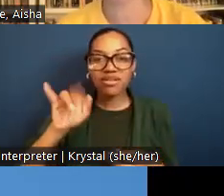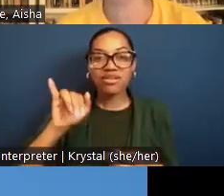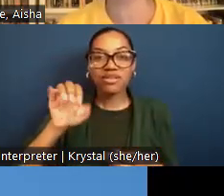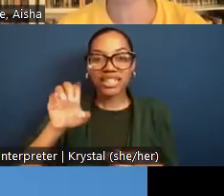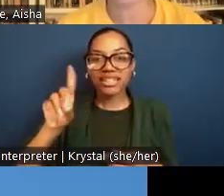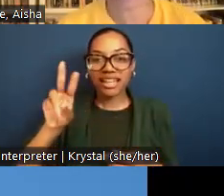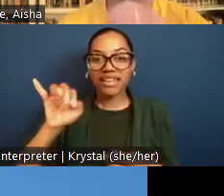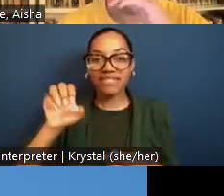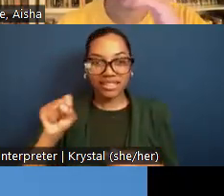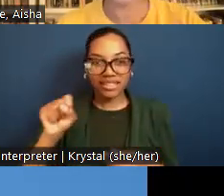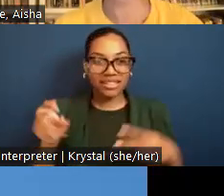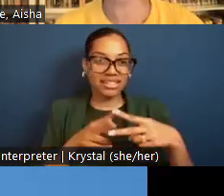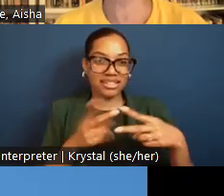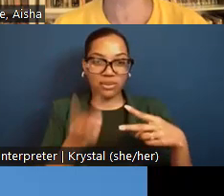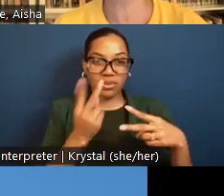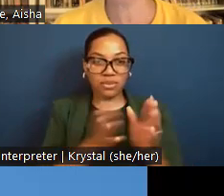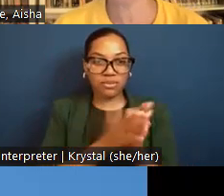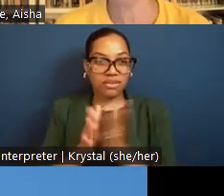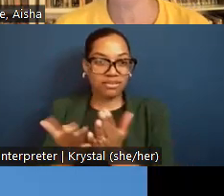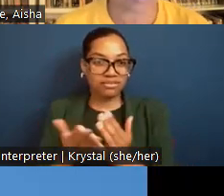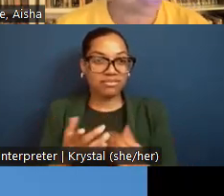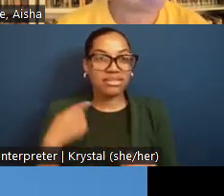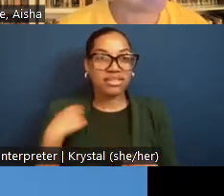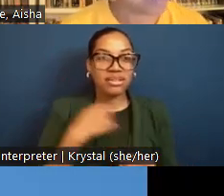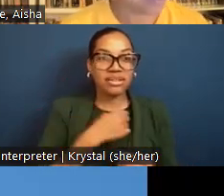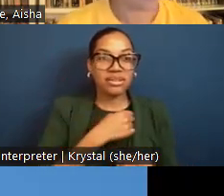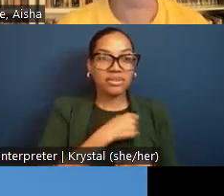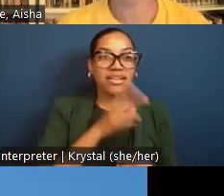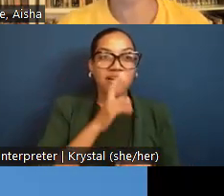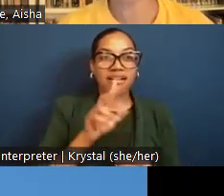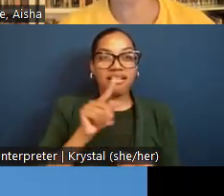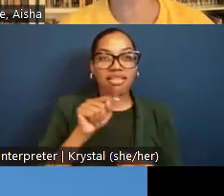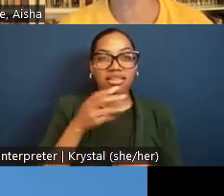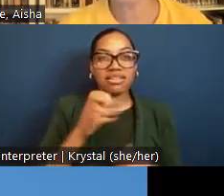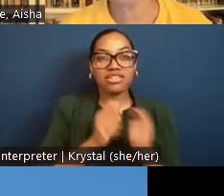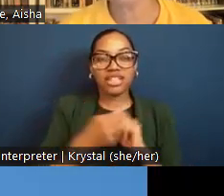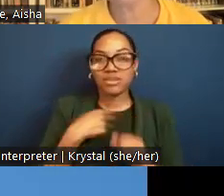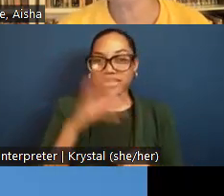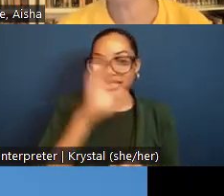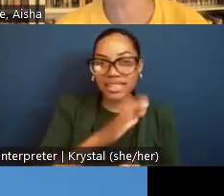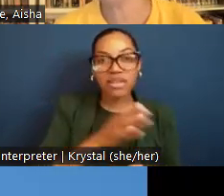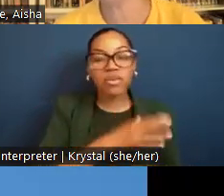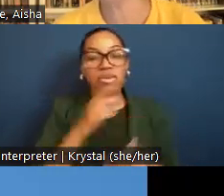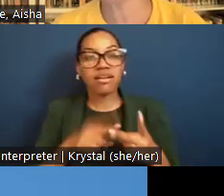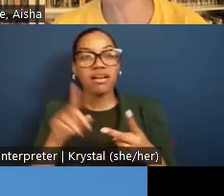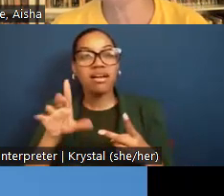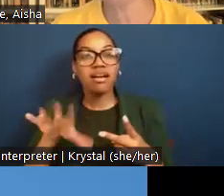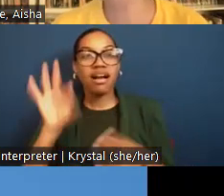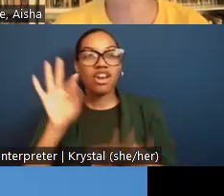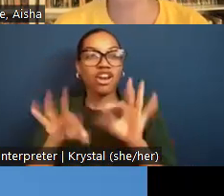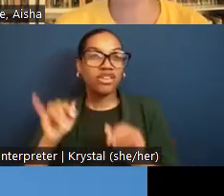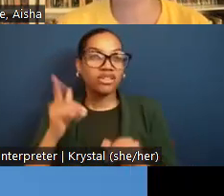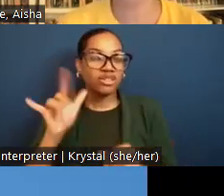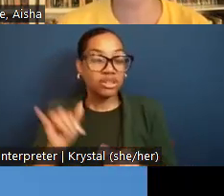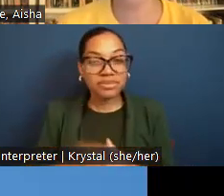We Are the Change We Seek or Unearthing Joy. Oh my goodness, we needed another hour or two